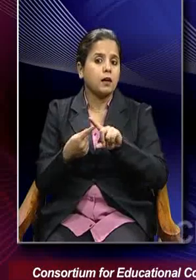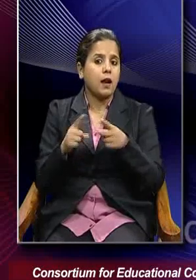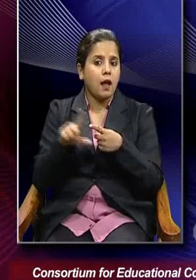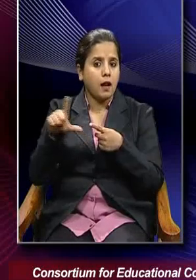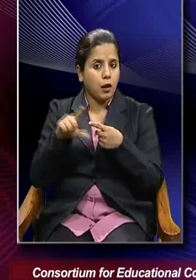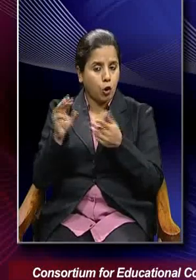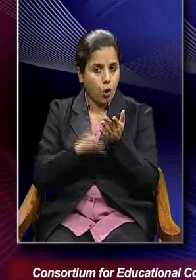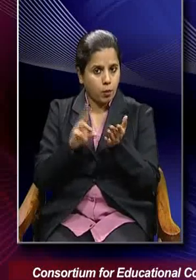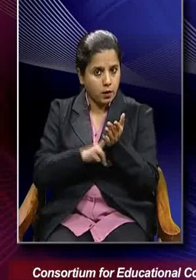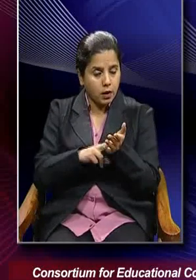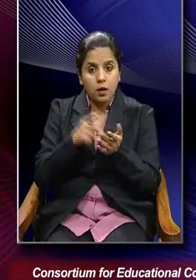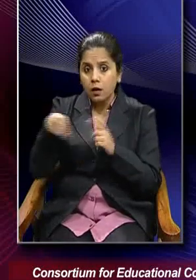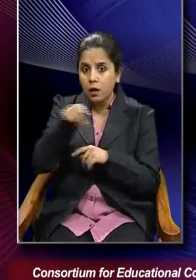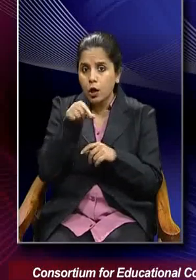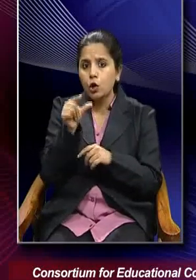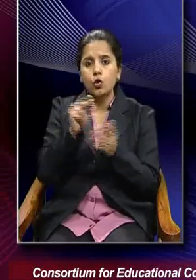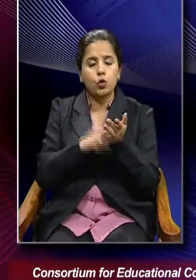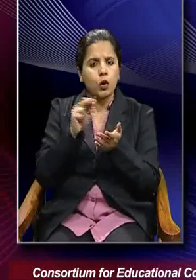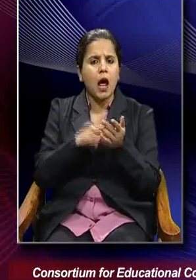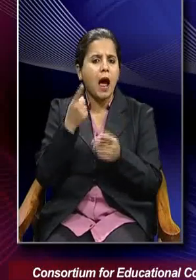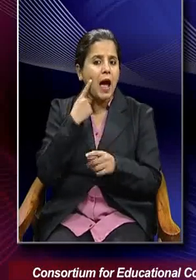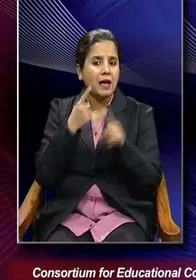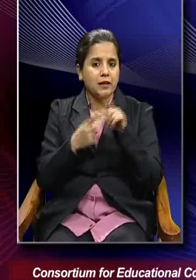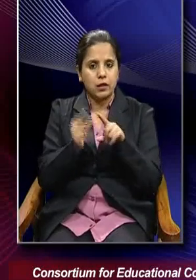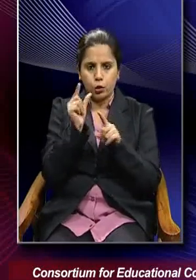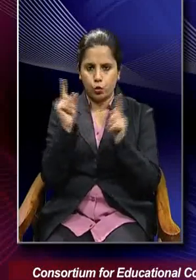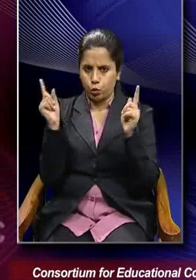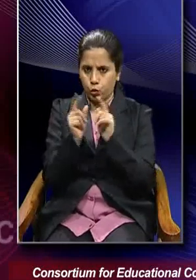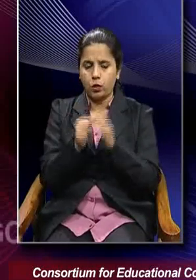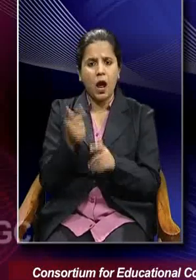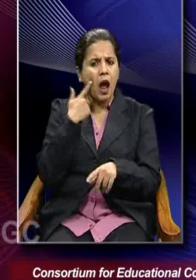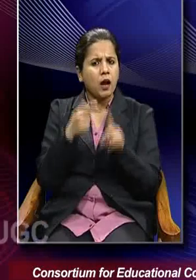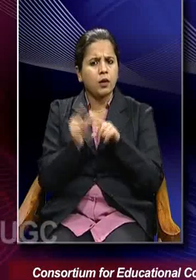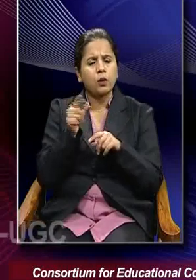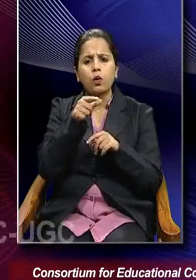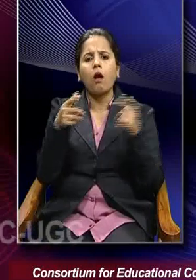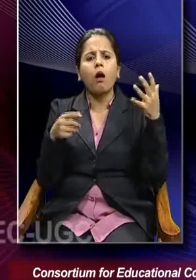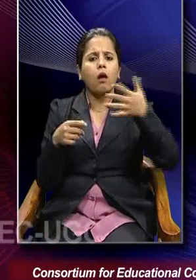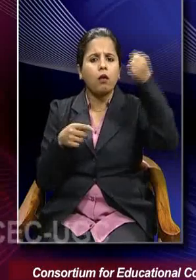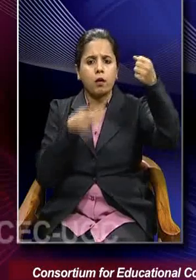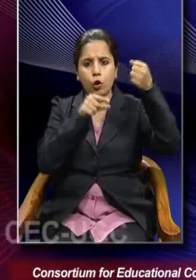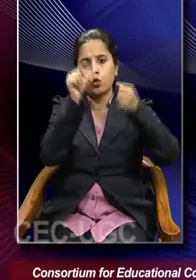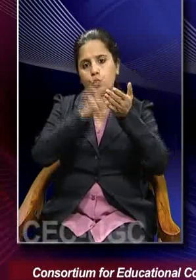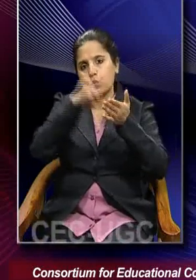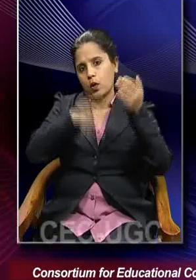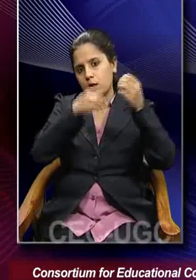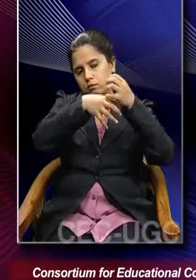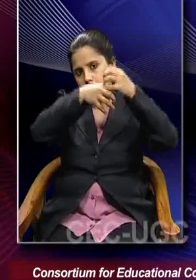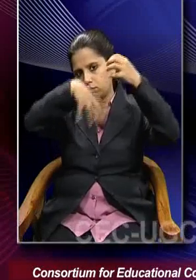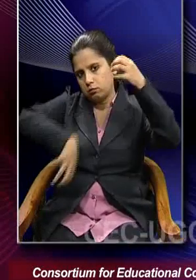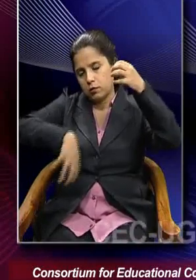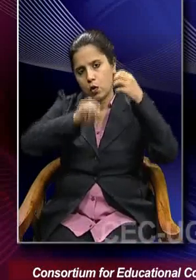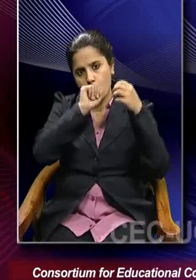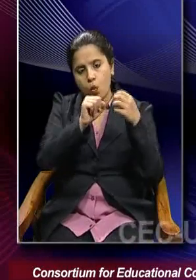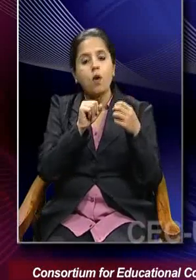Union. ITU, as it is popularly called as, it is an agency of United Nations